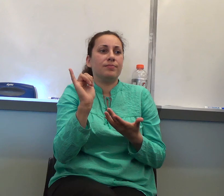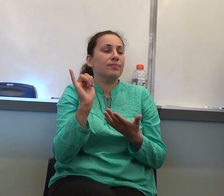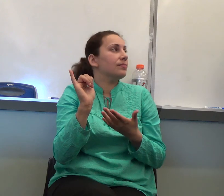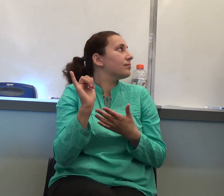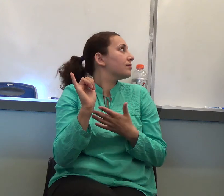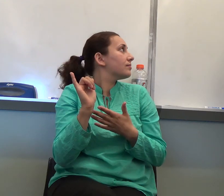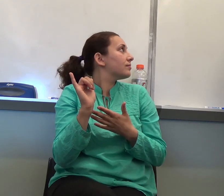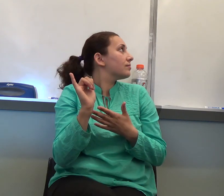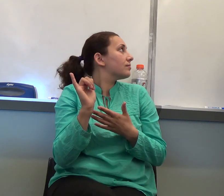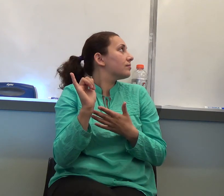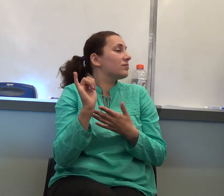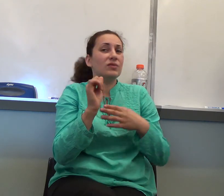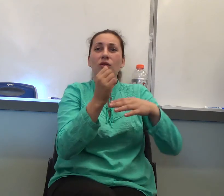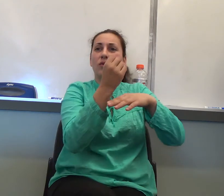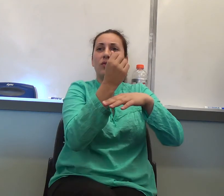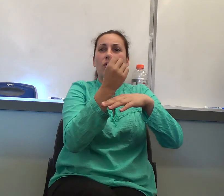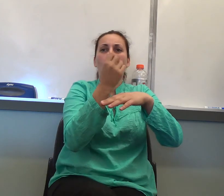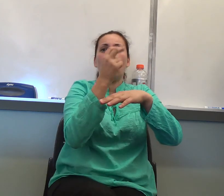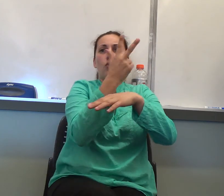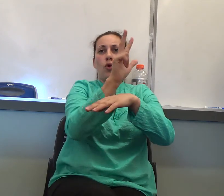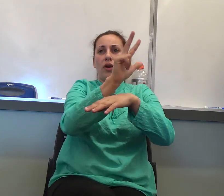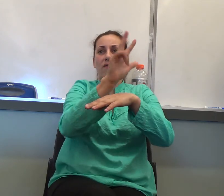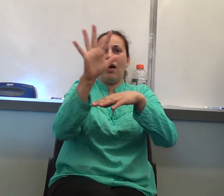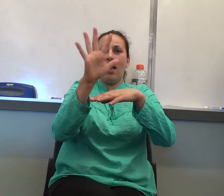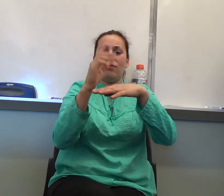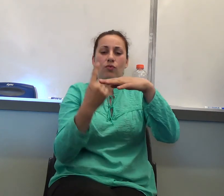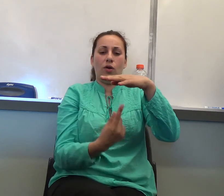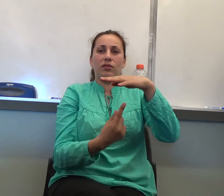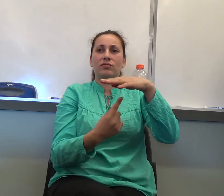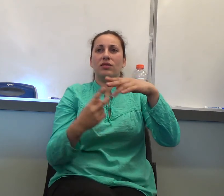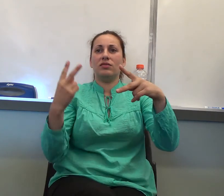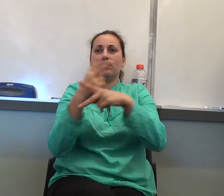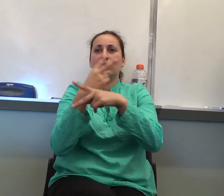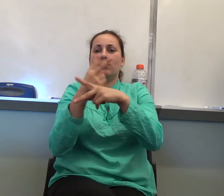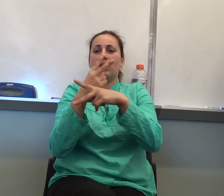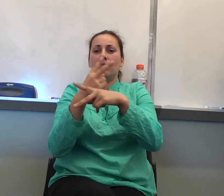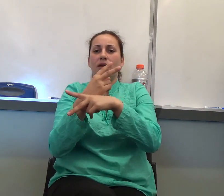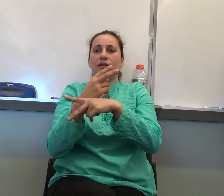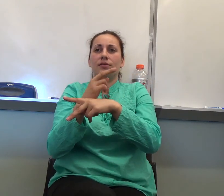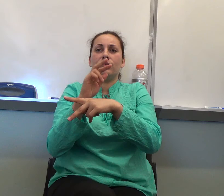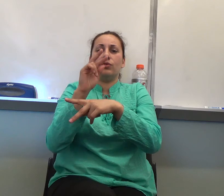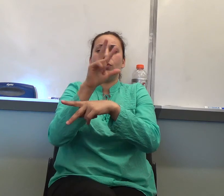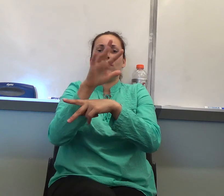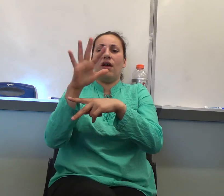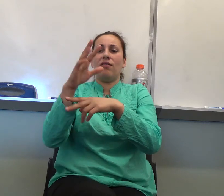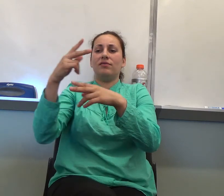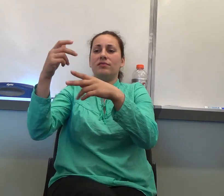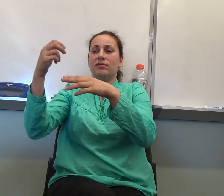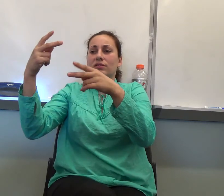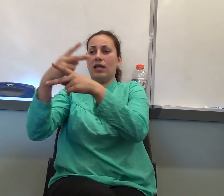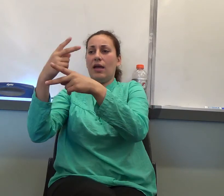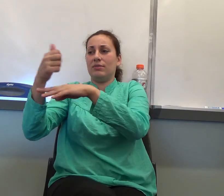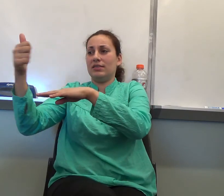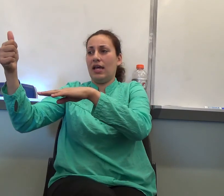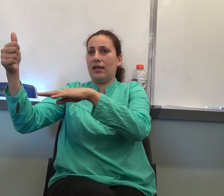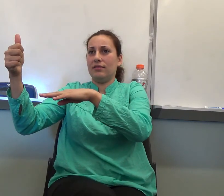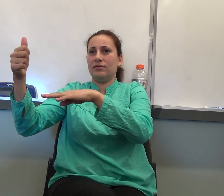put this over 1, multiply the top by 10, and multiply the bottom by 10. That gets rid of the decimal up there, right? So there's a whole